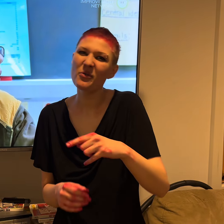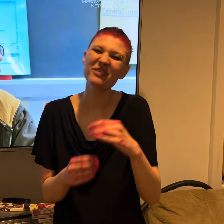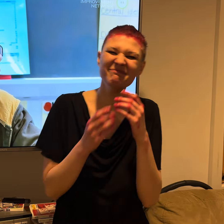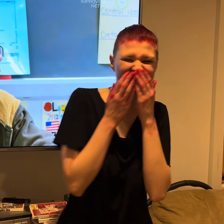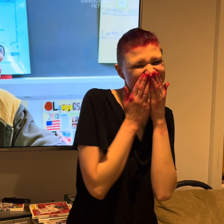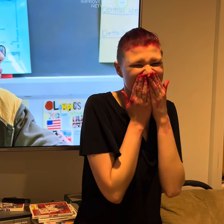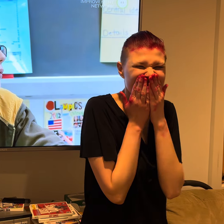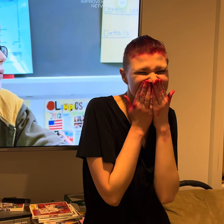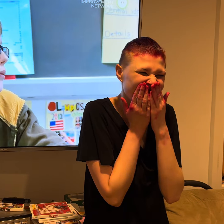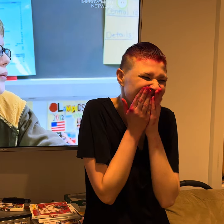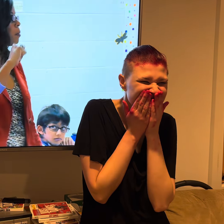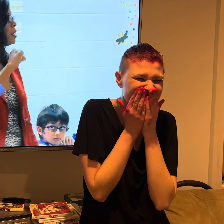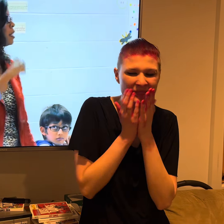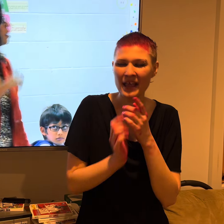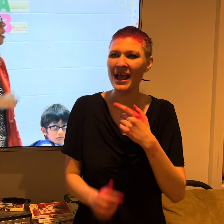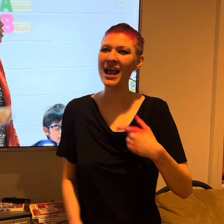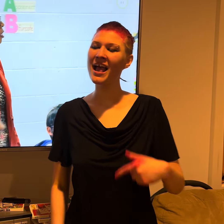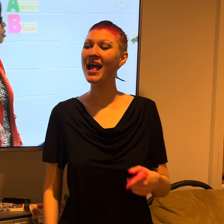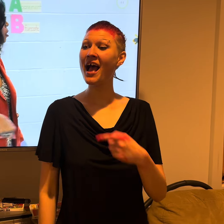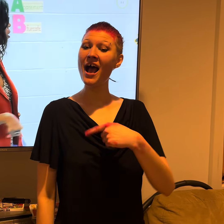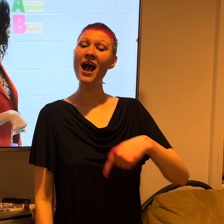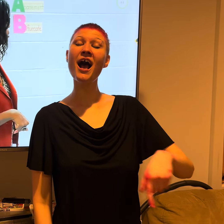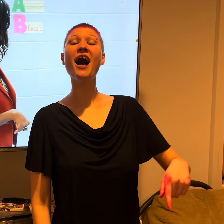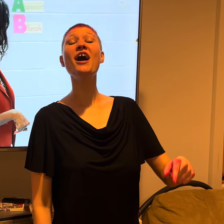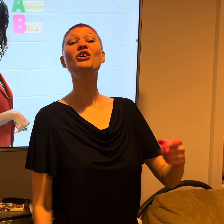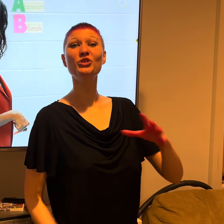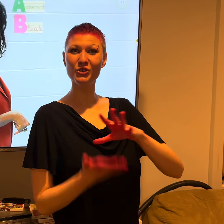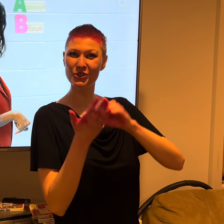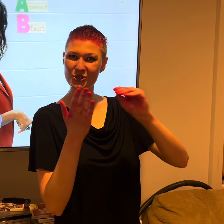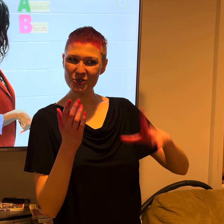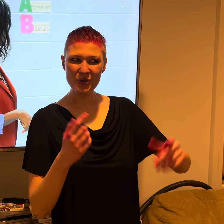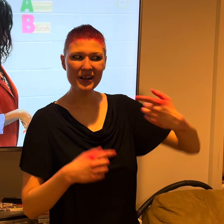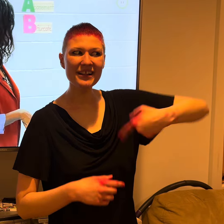They were feeling happy because they didn't have to deal with her anymore.